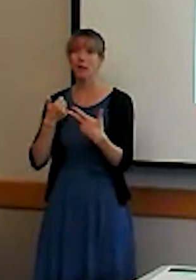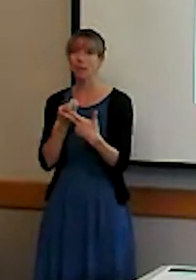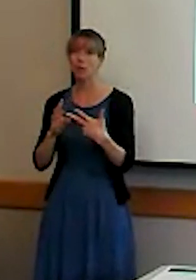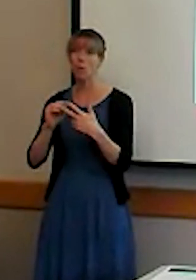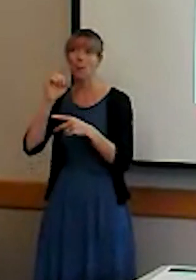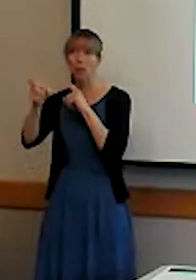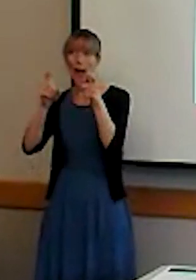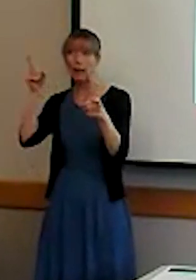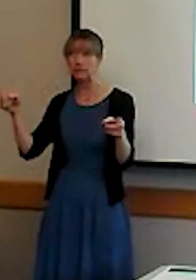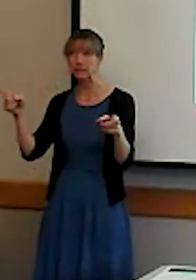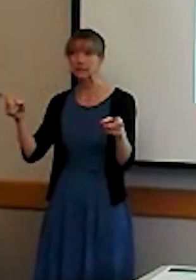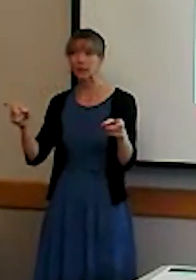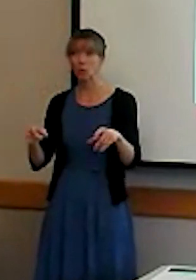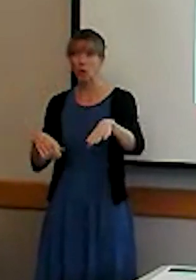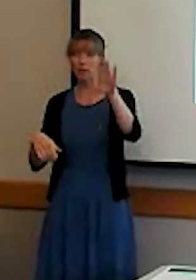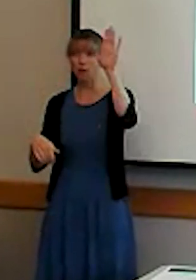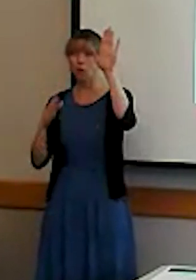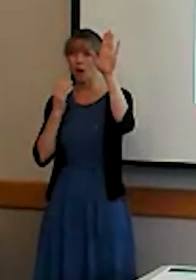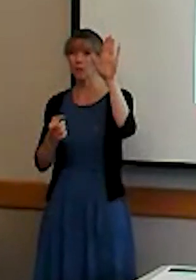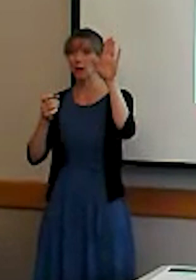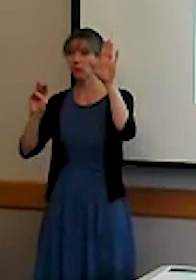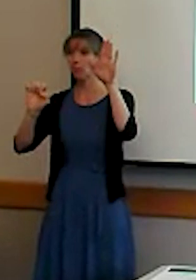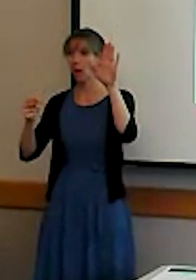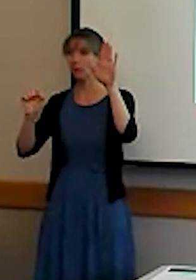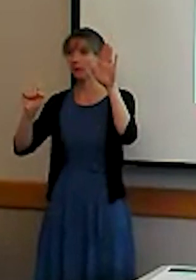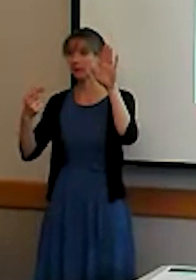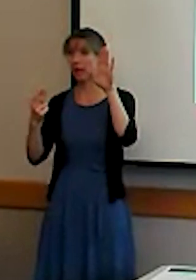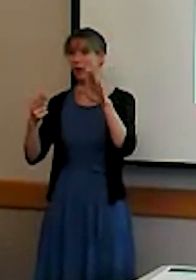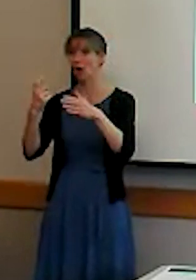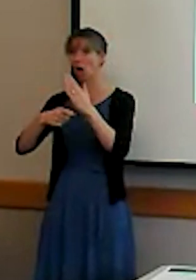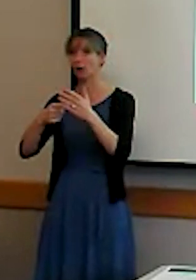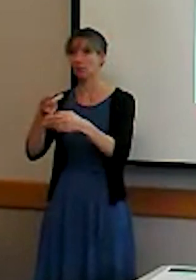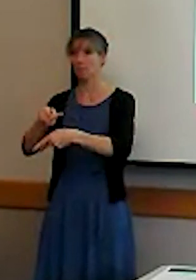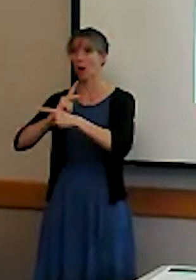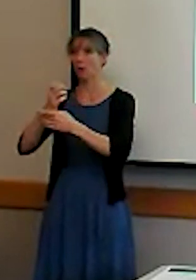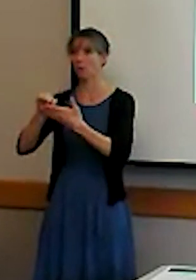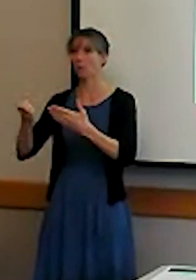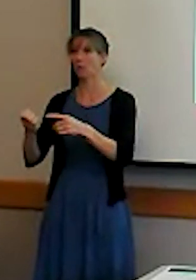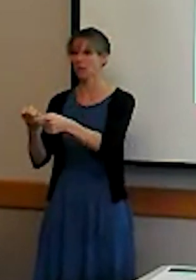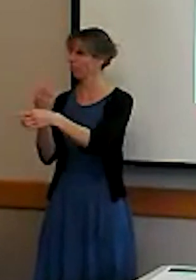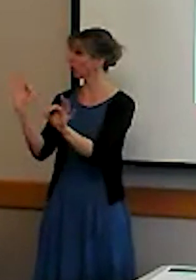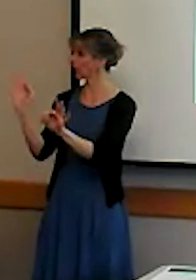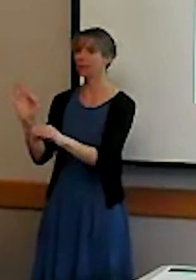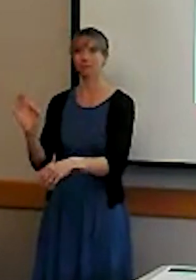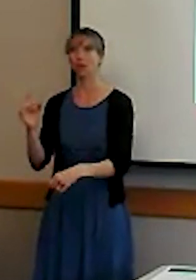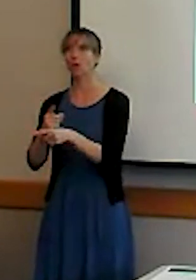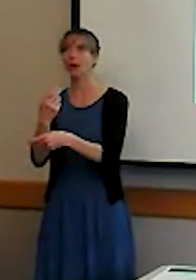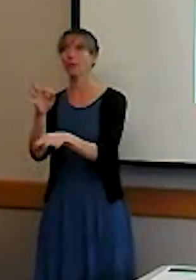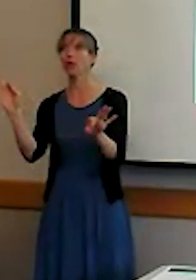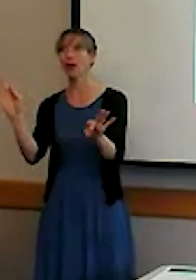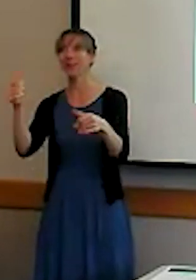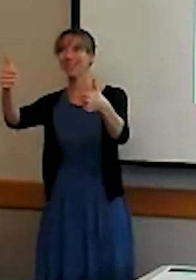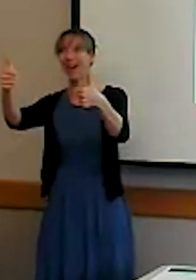more prizes. Raise your hand if you know how much Montec costs to borrow equipment. Yeah, it's free. It's free.